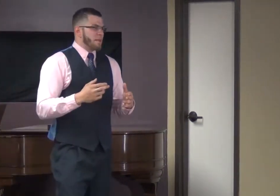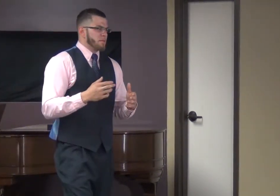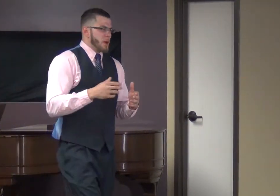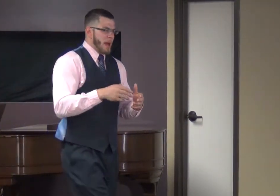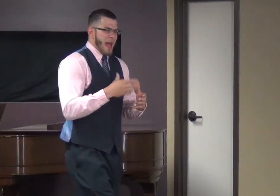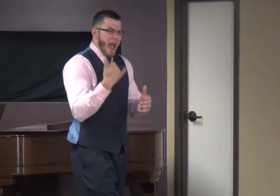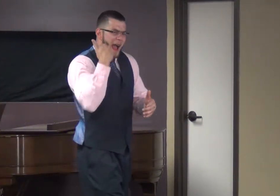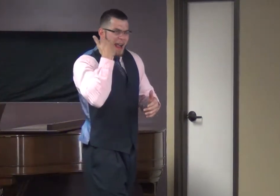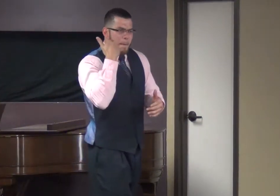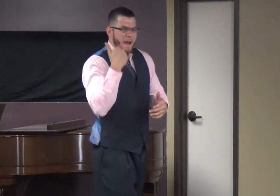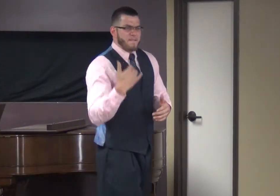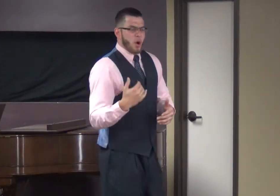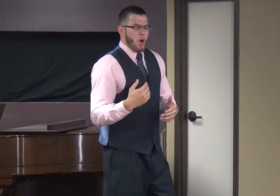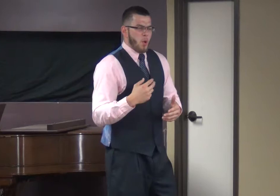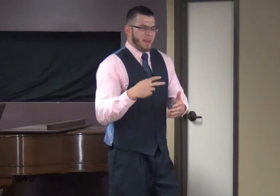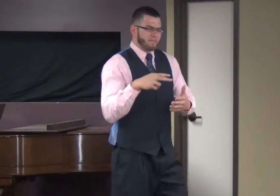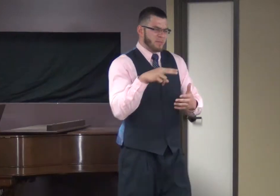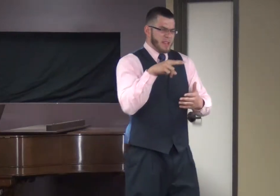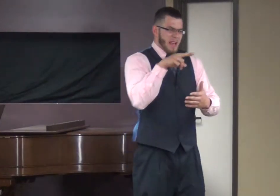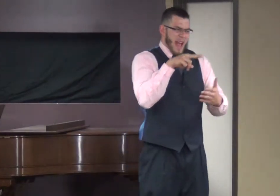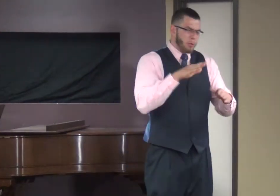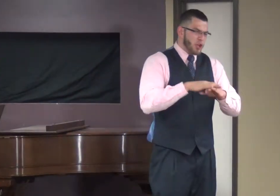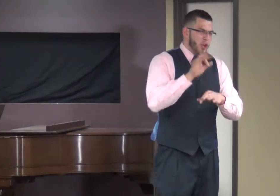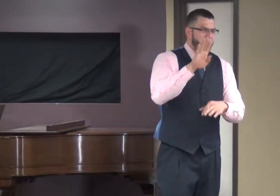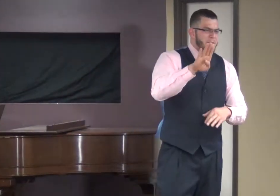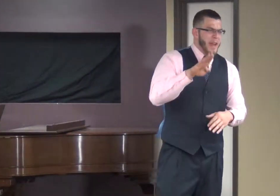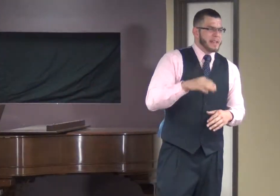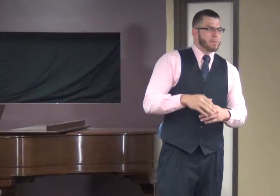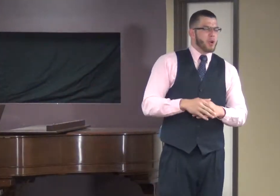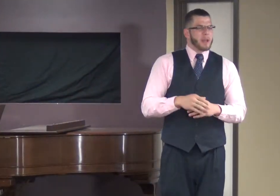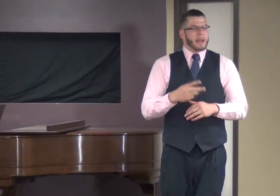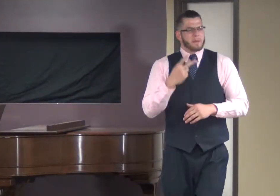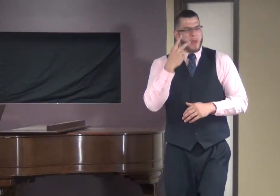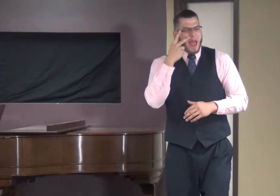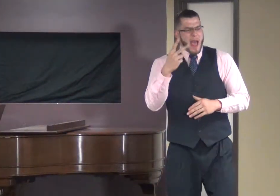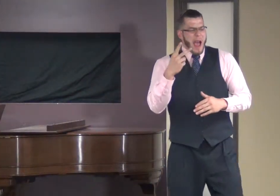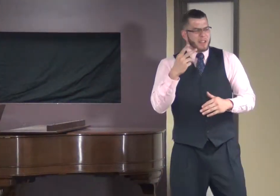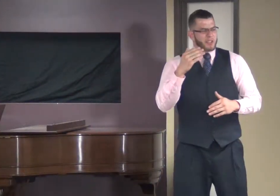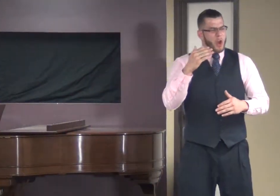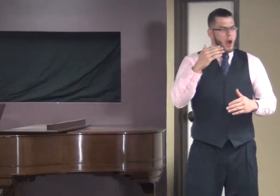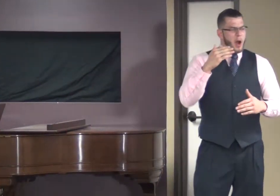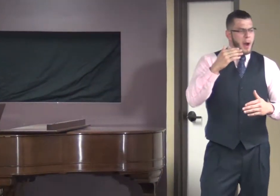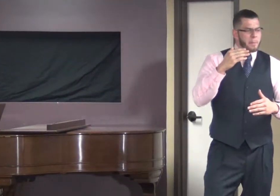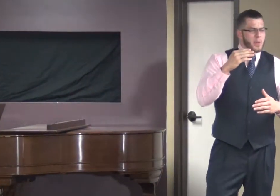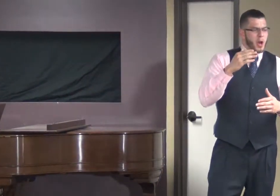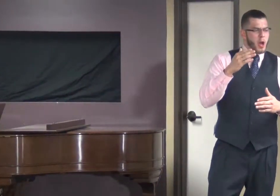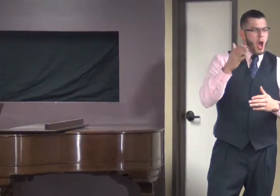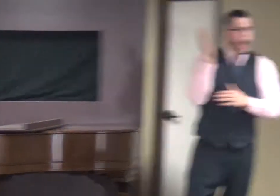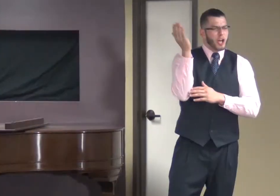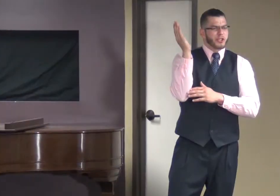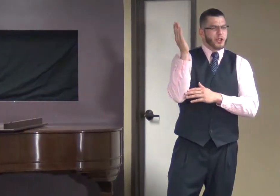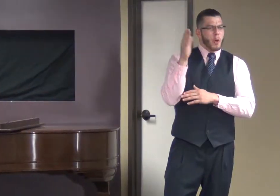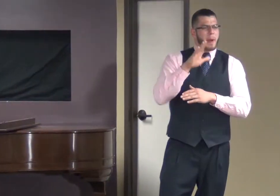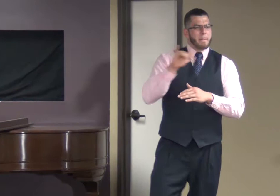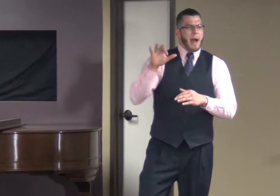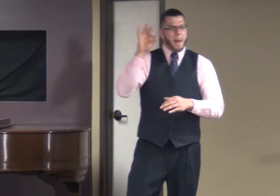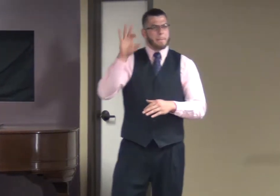and I got my phone and I was looking on Facebook and I saw a sermon by a